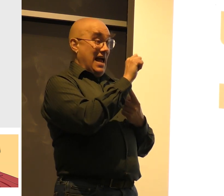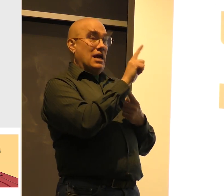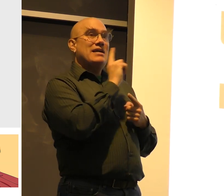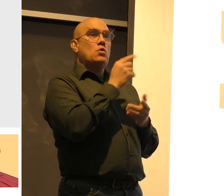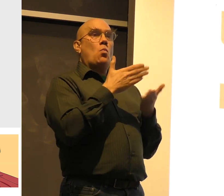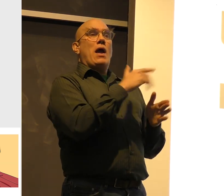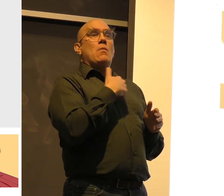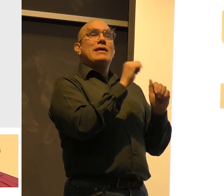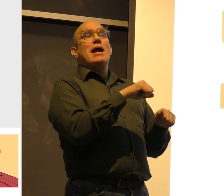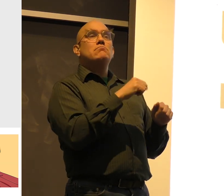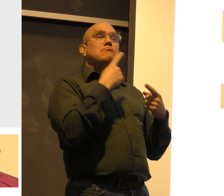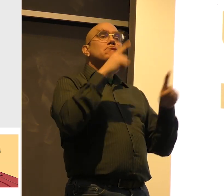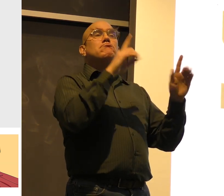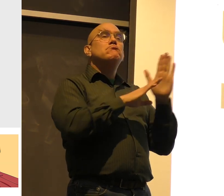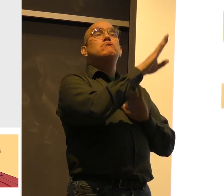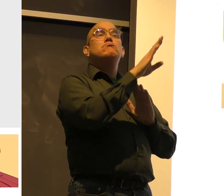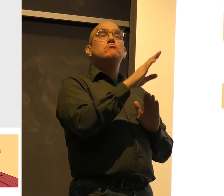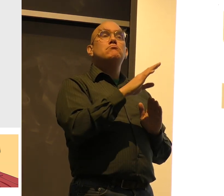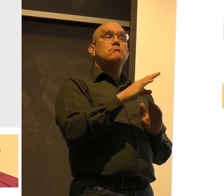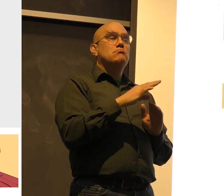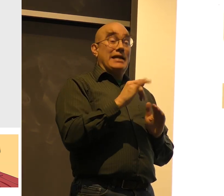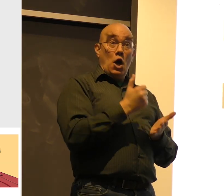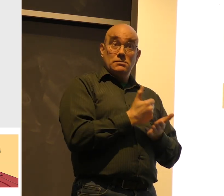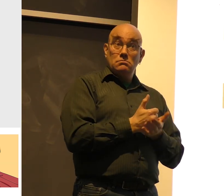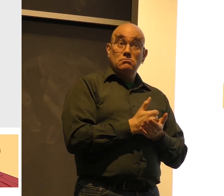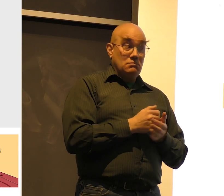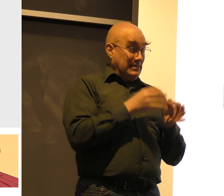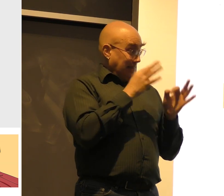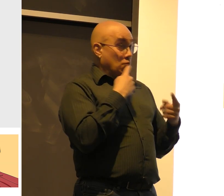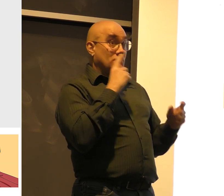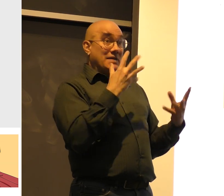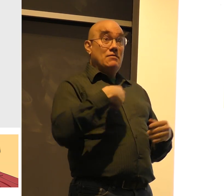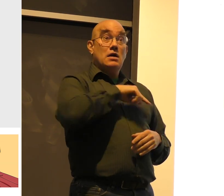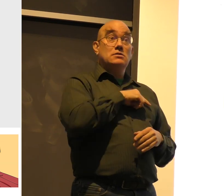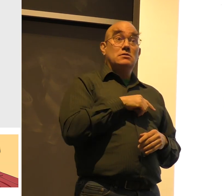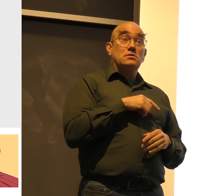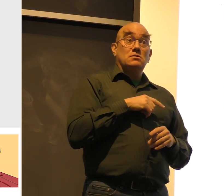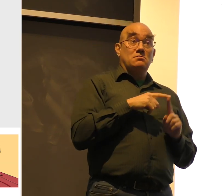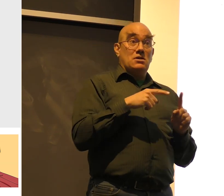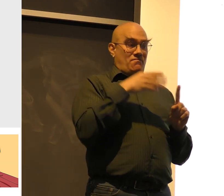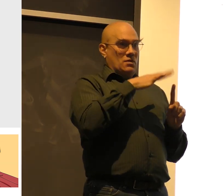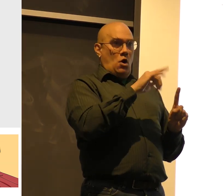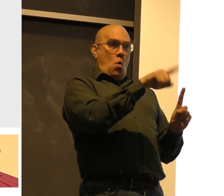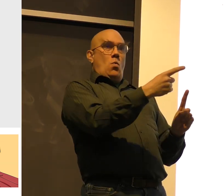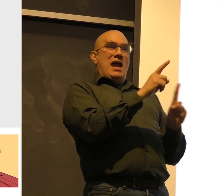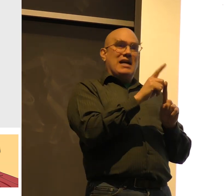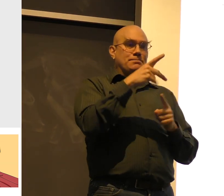And so ASL is the way that we can be successful. I mean, it helps, it works for many of us, but to focus